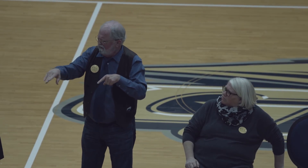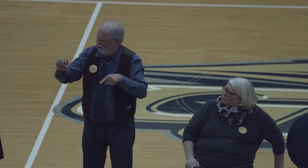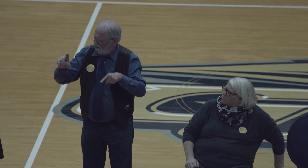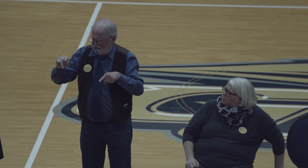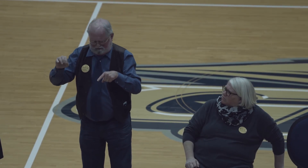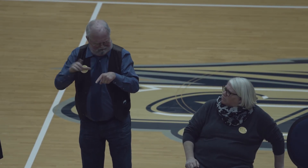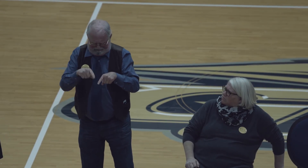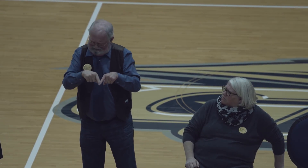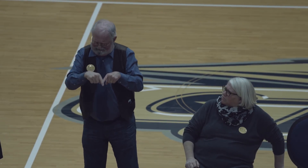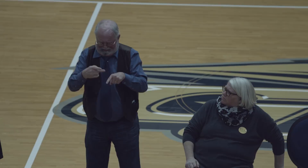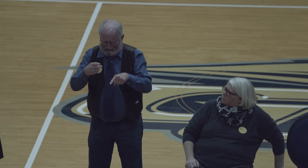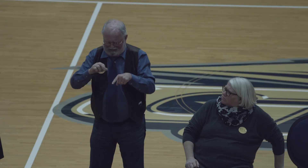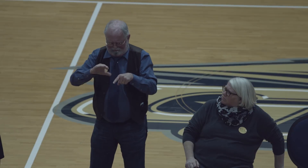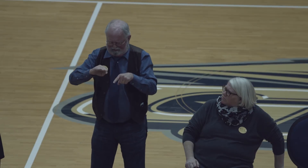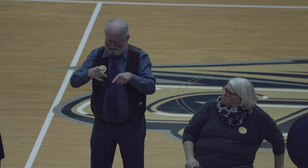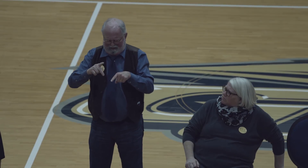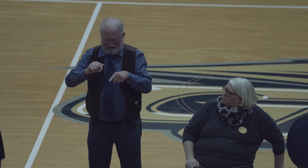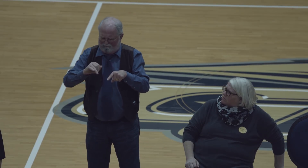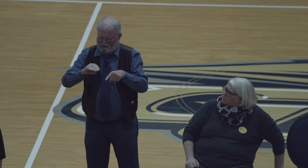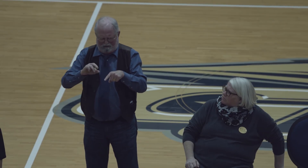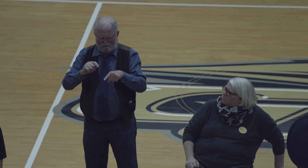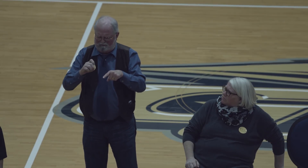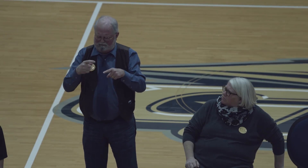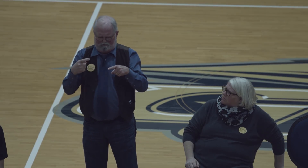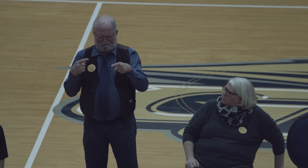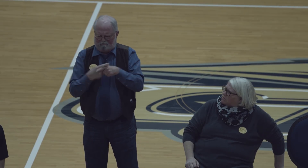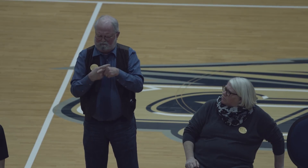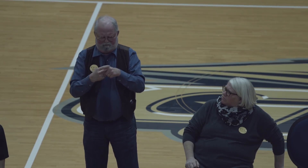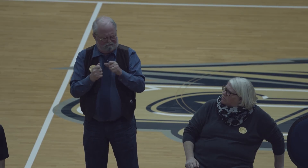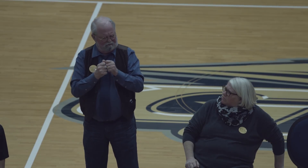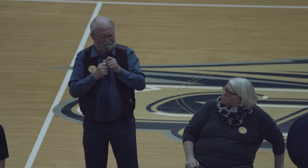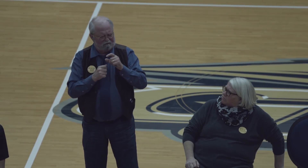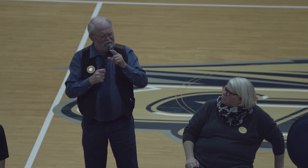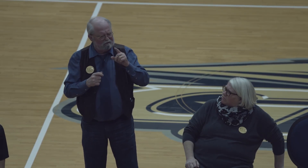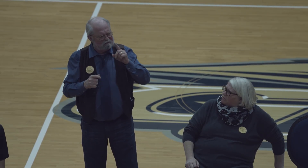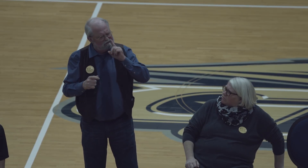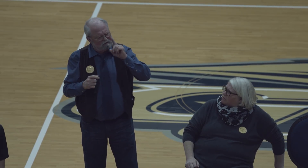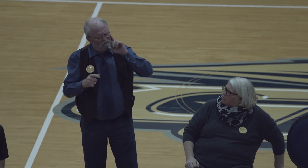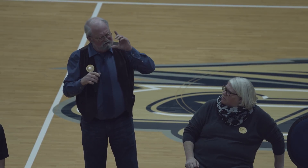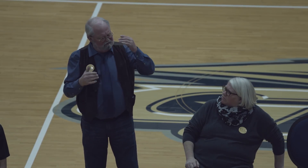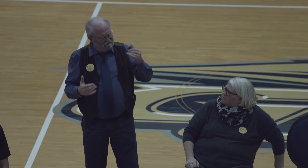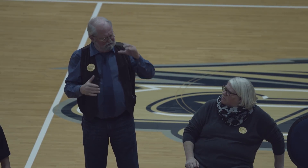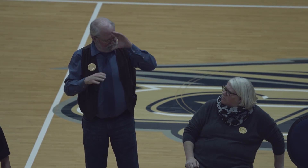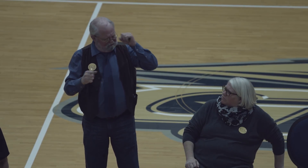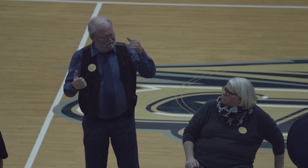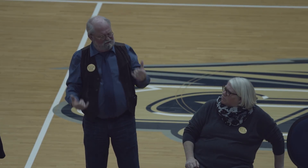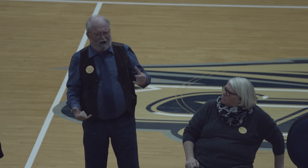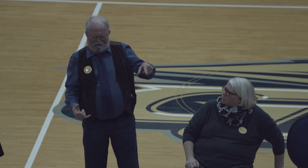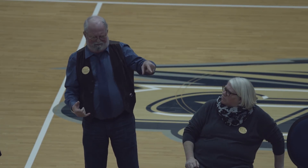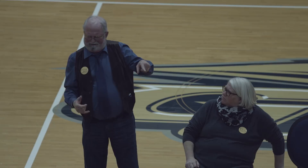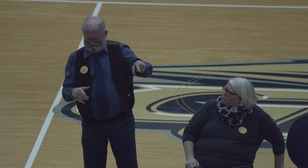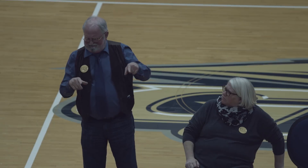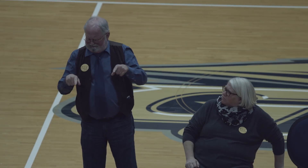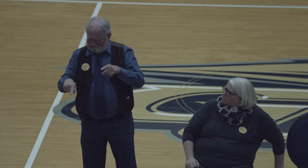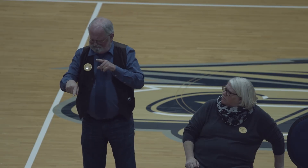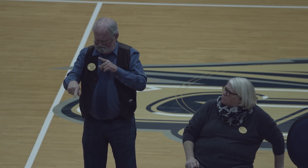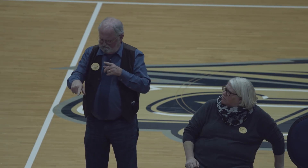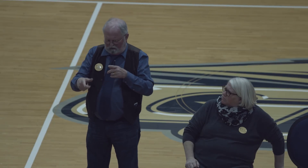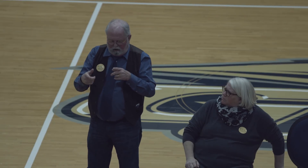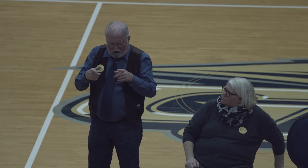said, this term hearing impaired is not suitable for the front page. It's not